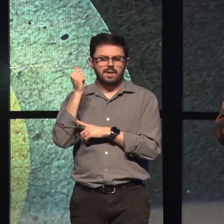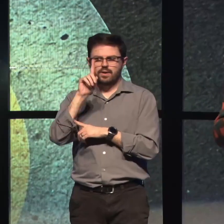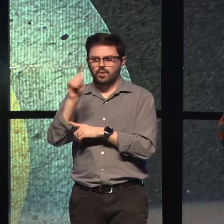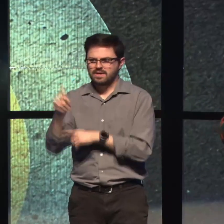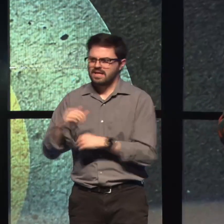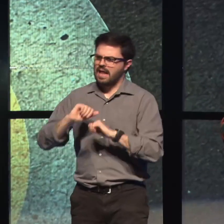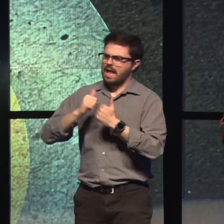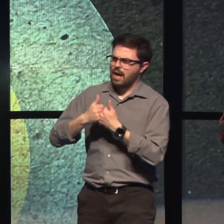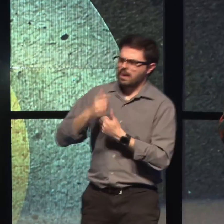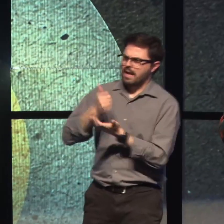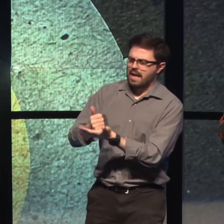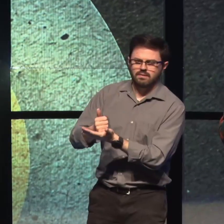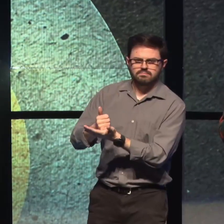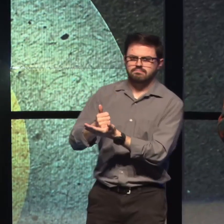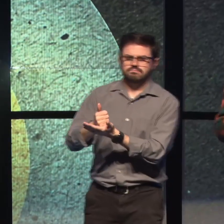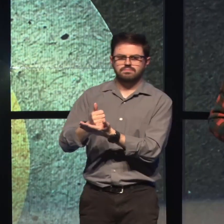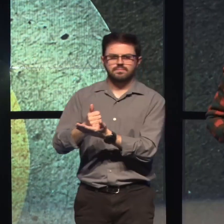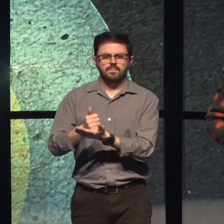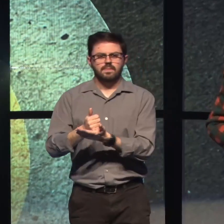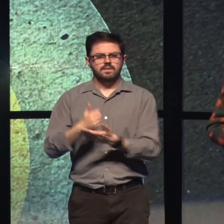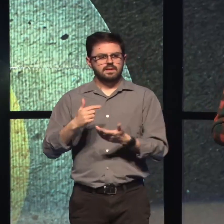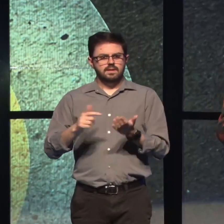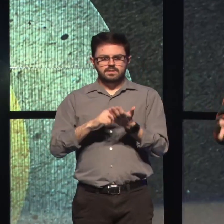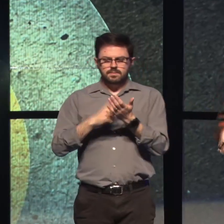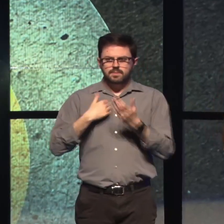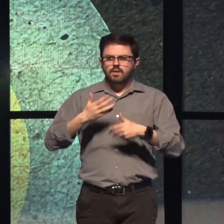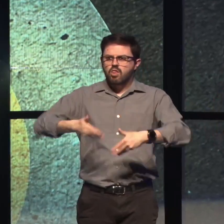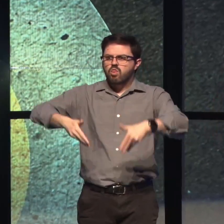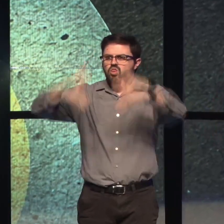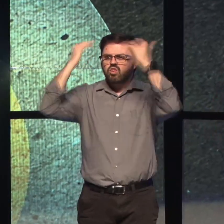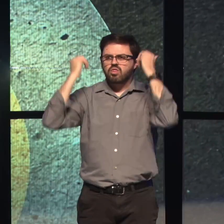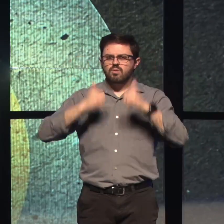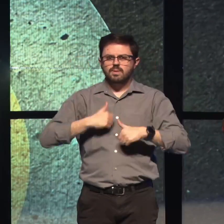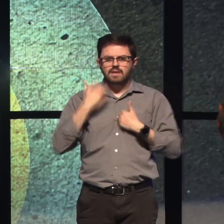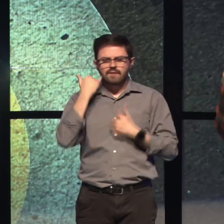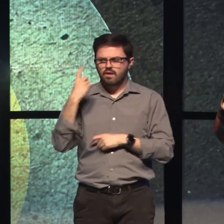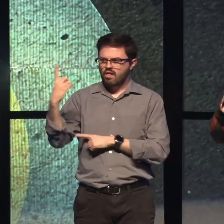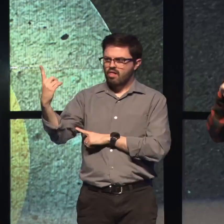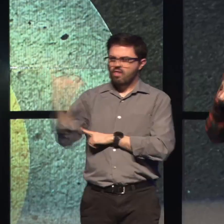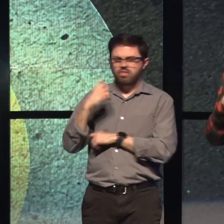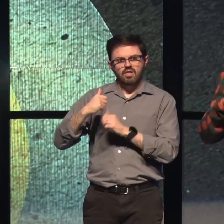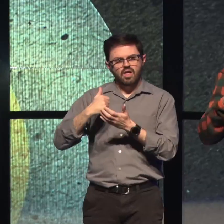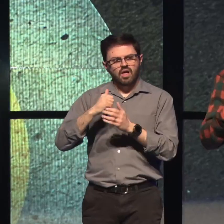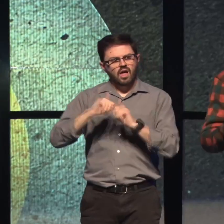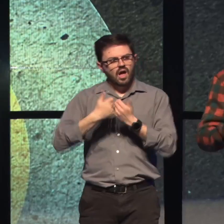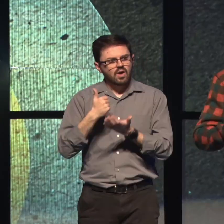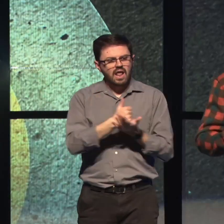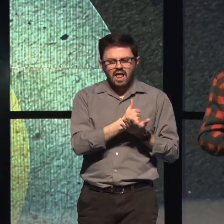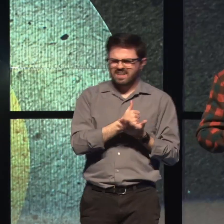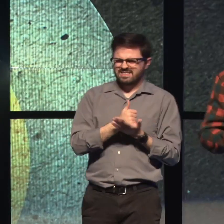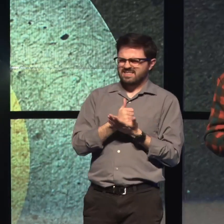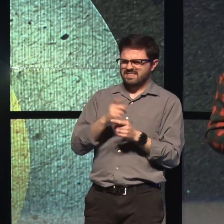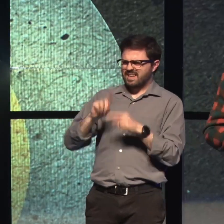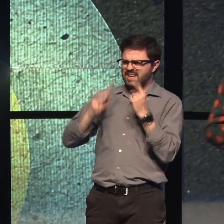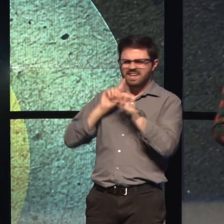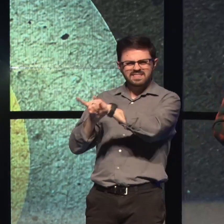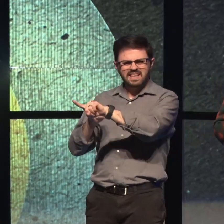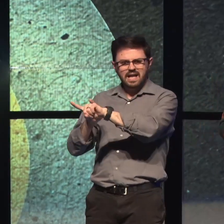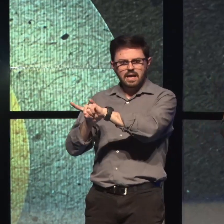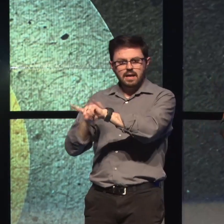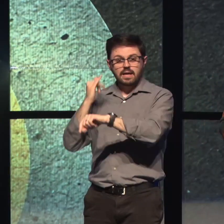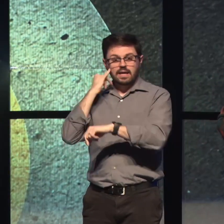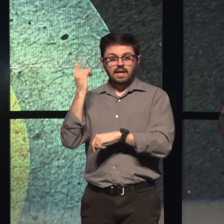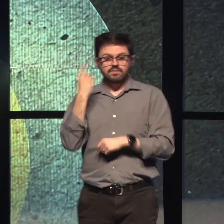get so overwhelmed by life, I couldn't even answer the question what you could do to help. But what I know is when people say, hey, here's what I'm going to do,